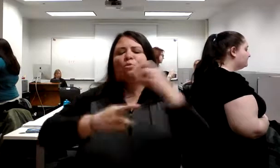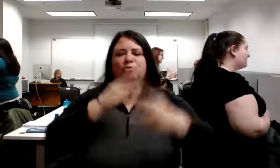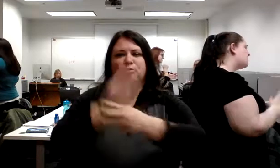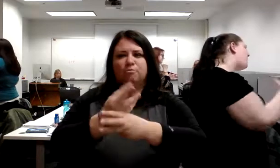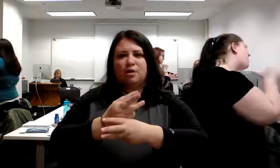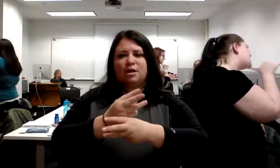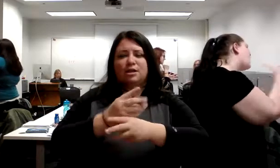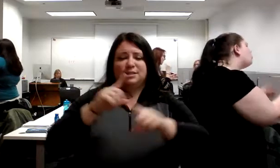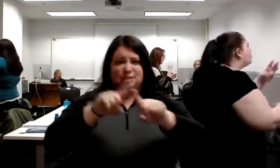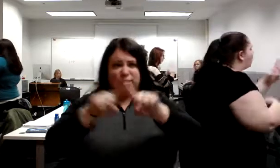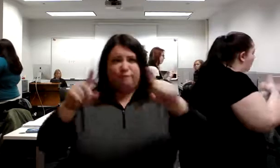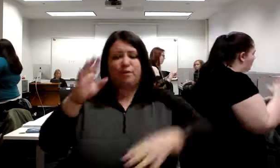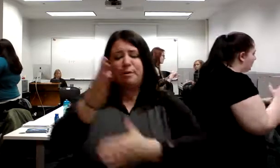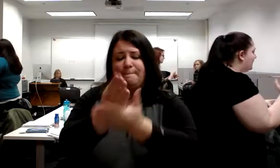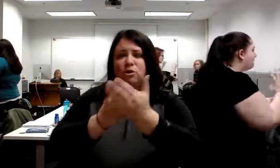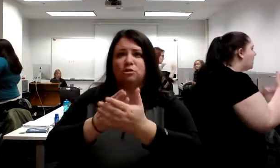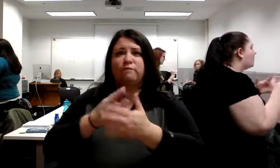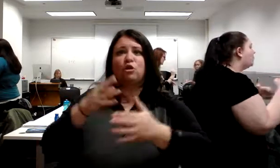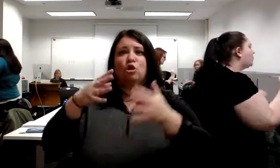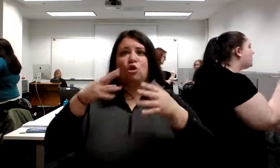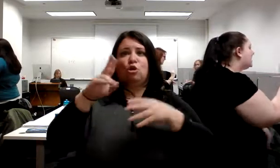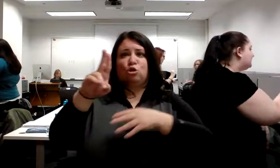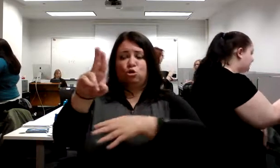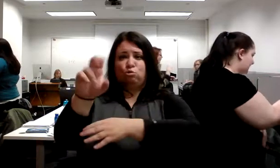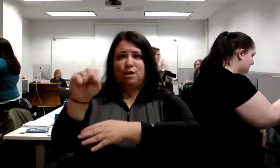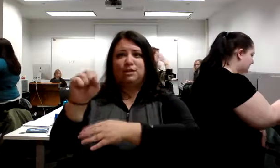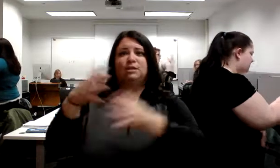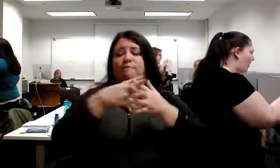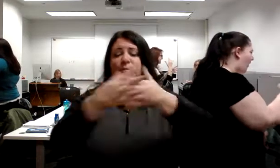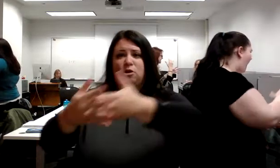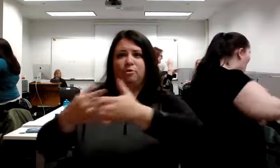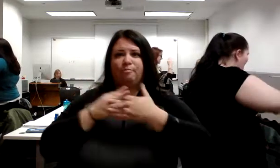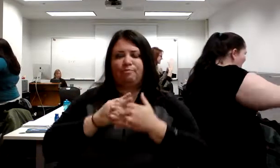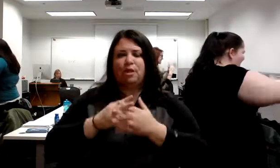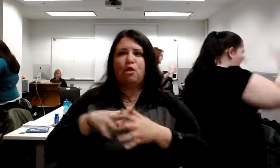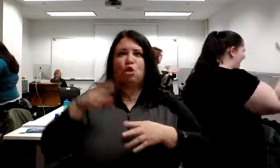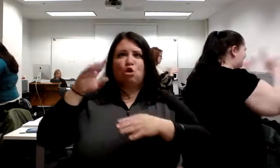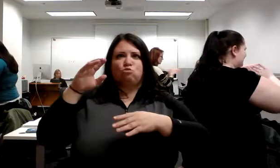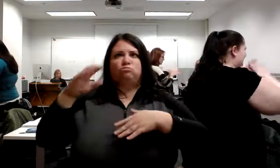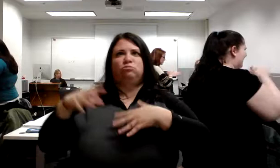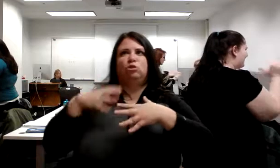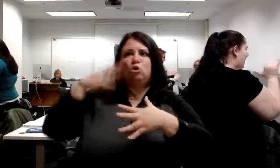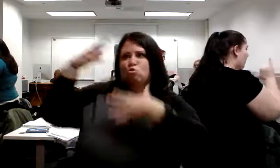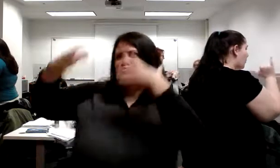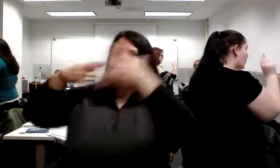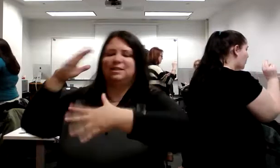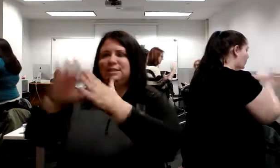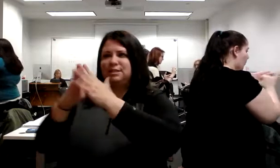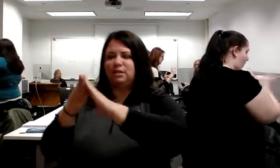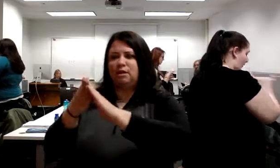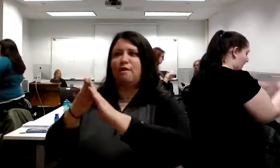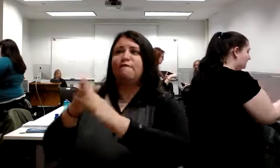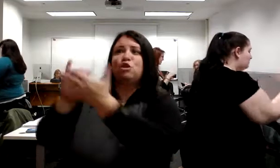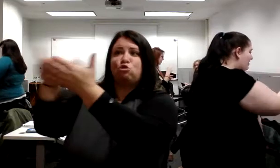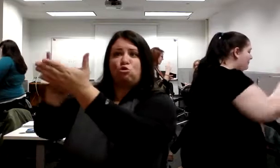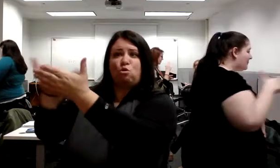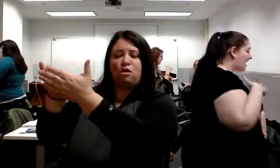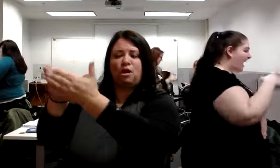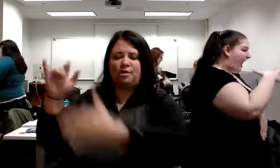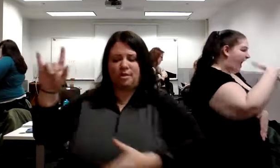A crazy big city like New York. And then, when she went to New Mexico, she lived out in the desert. And she loved them